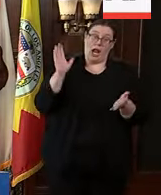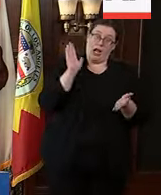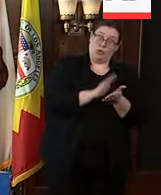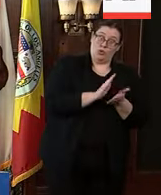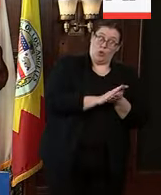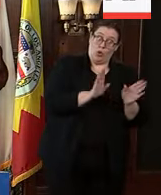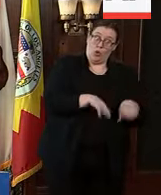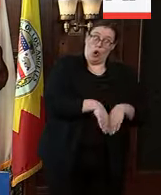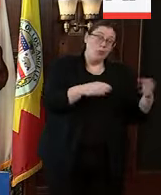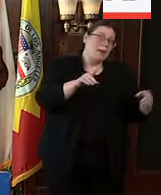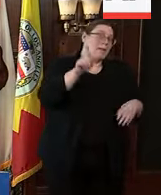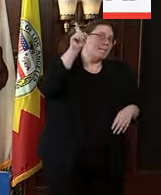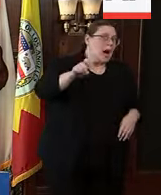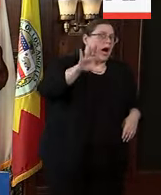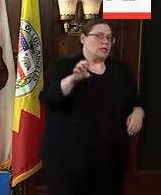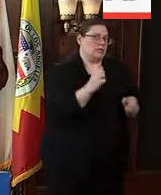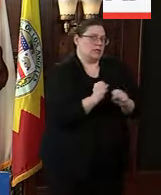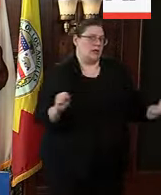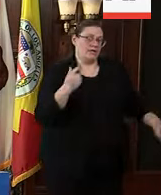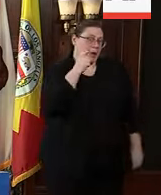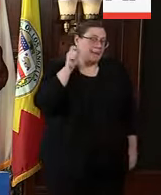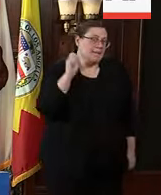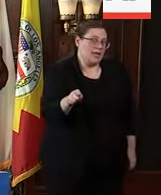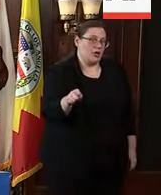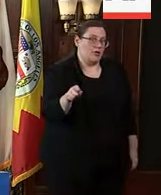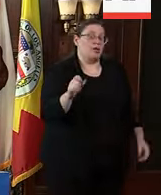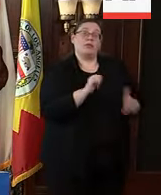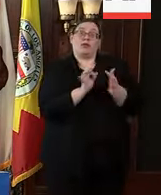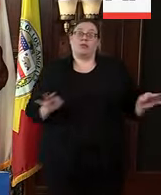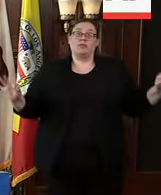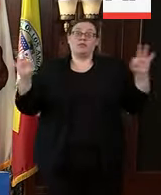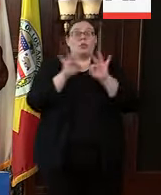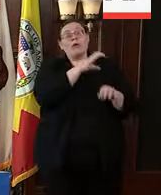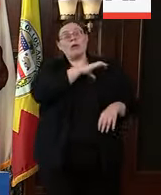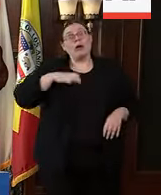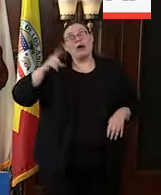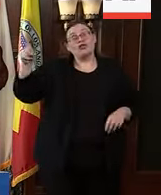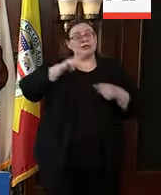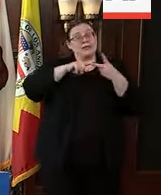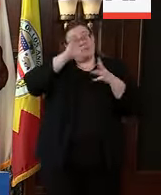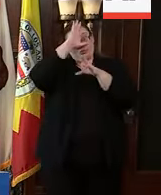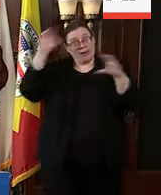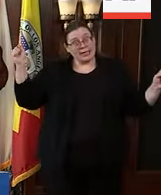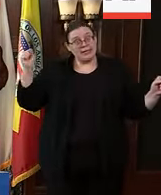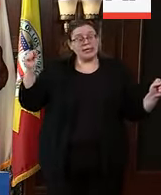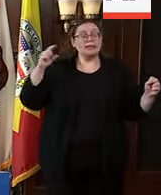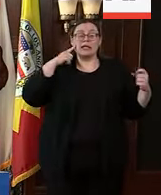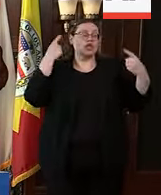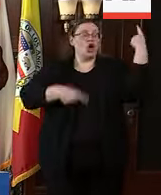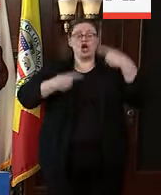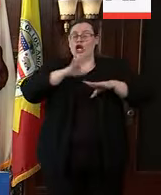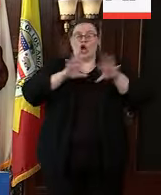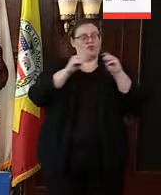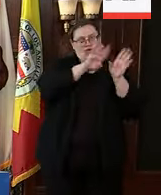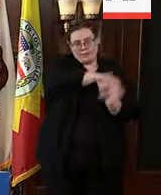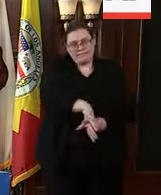open when they are safe. And this is a key part of it. Congress and the president need to set aside any of their differences and